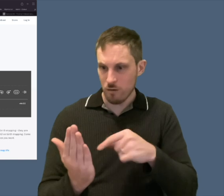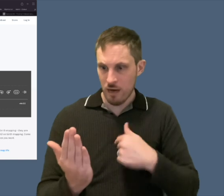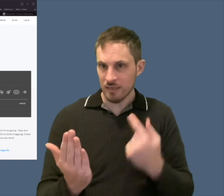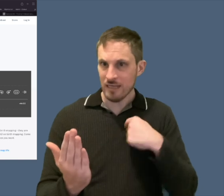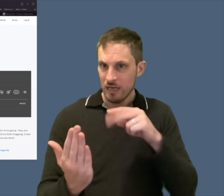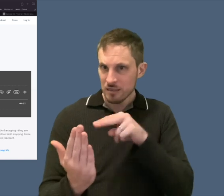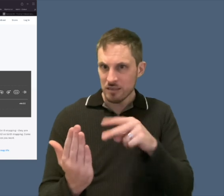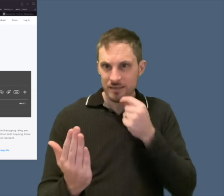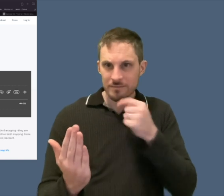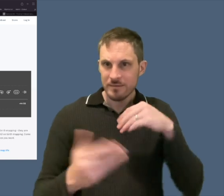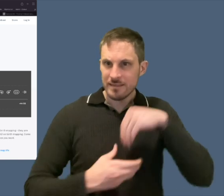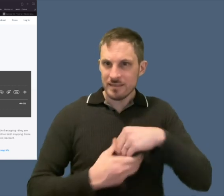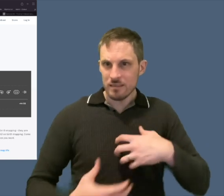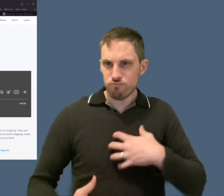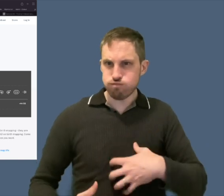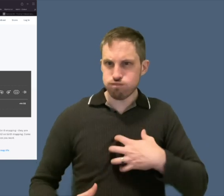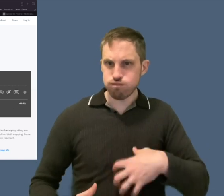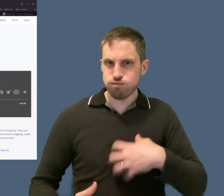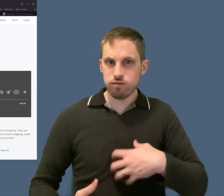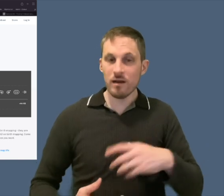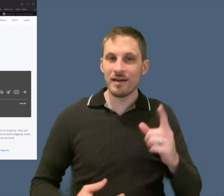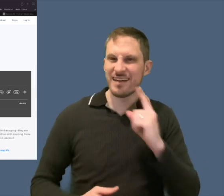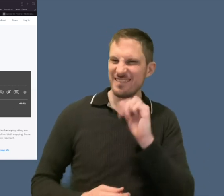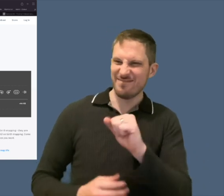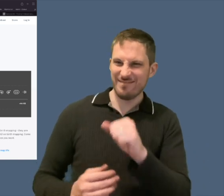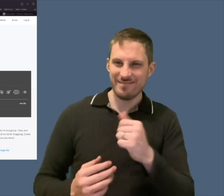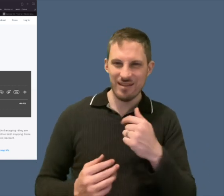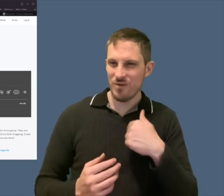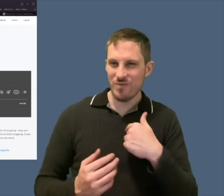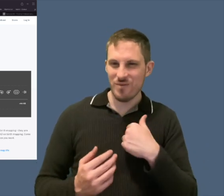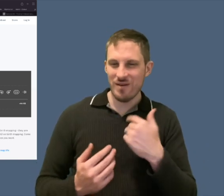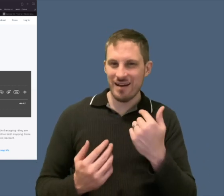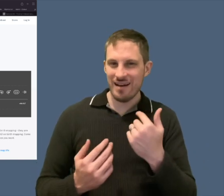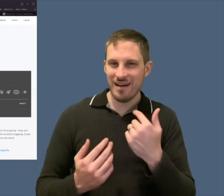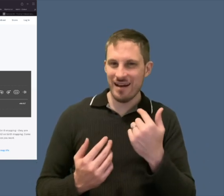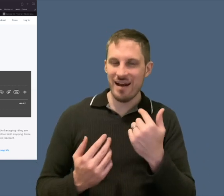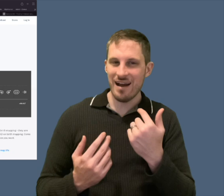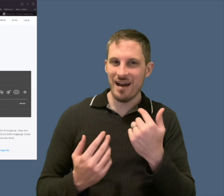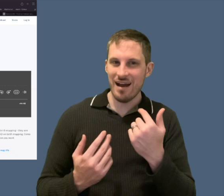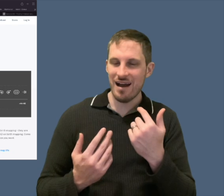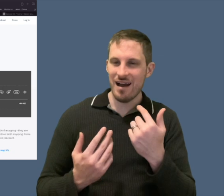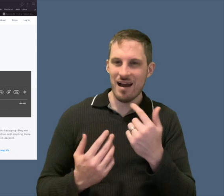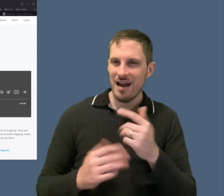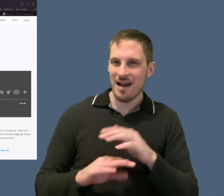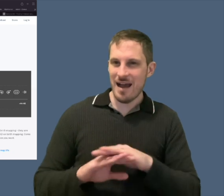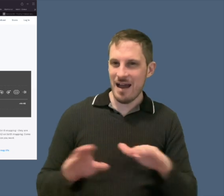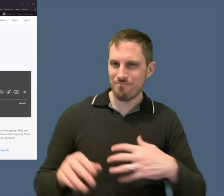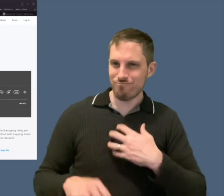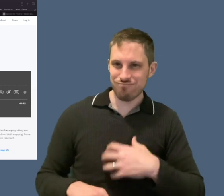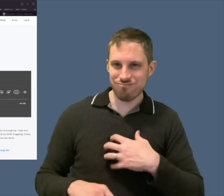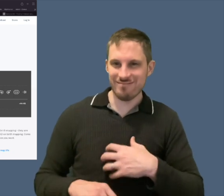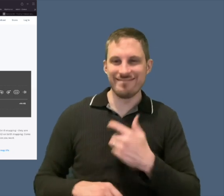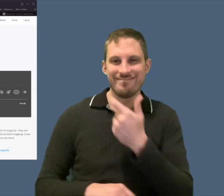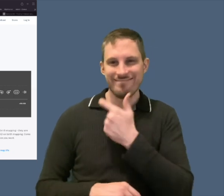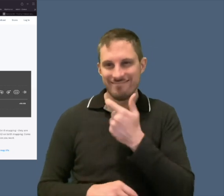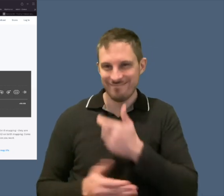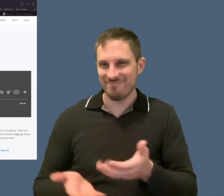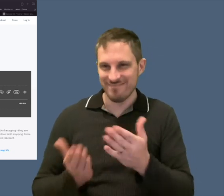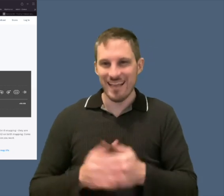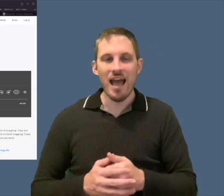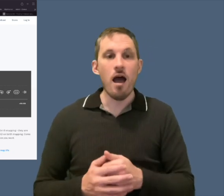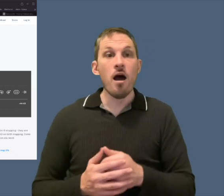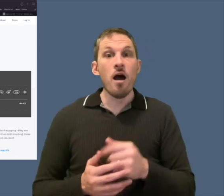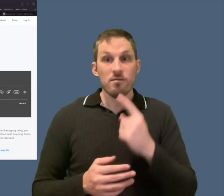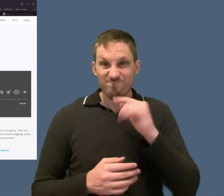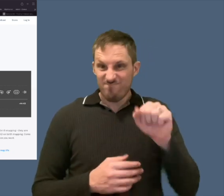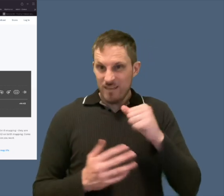got pretty angry because... We don't get fired up on this podcast, so just get rid of that right now. And I found that, like,